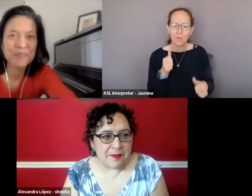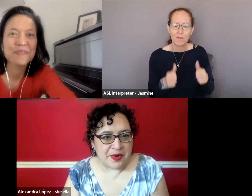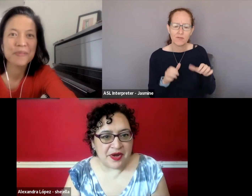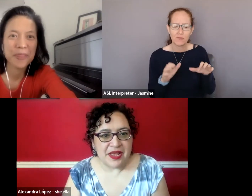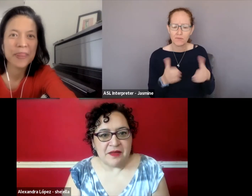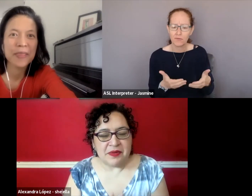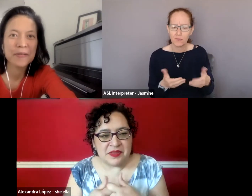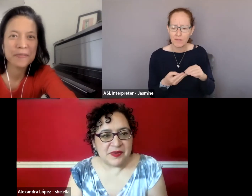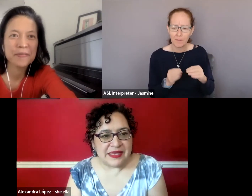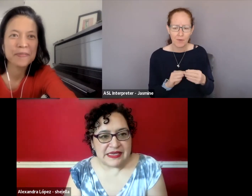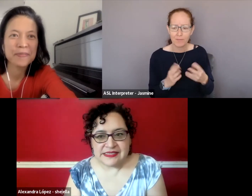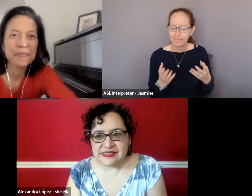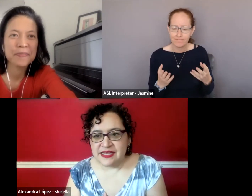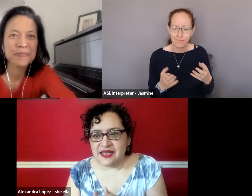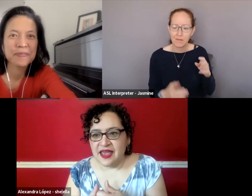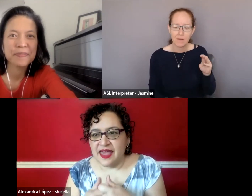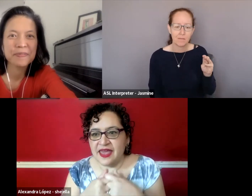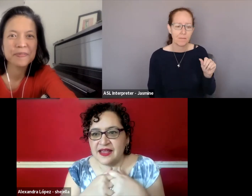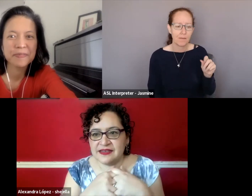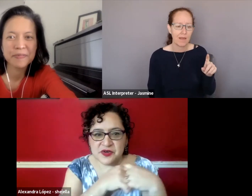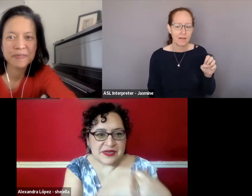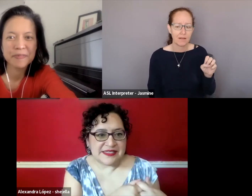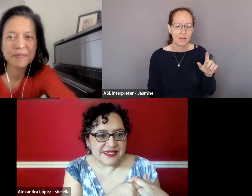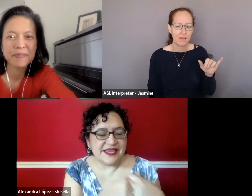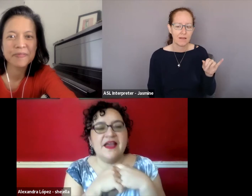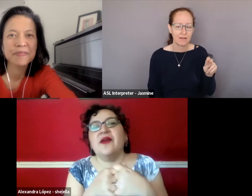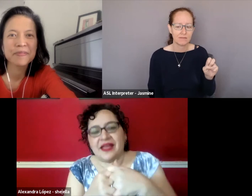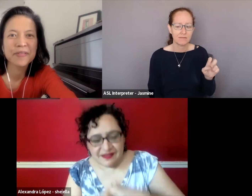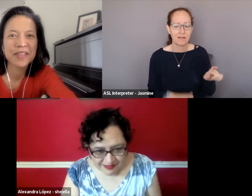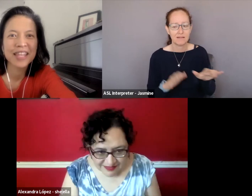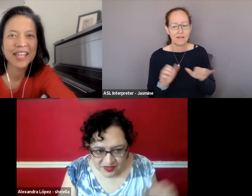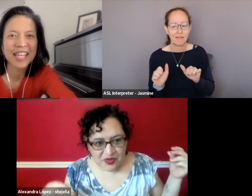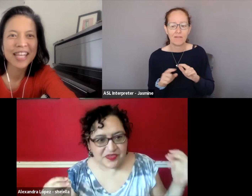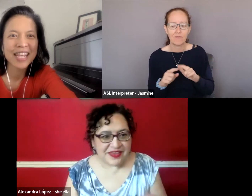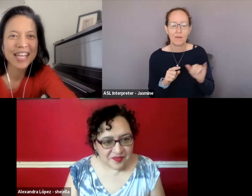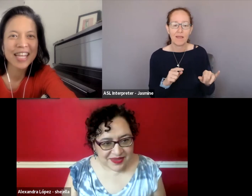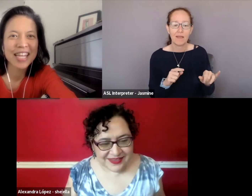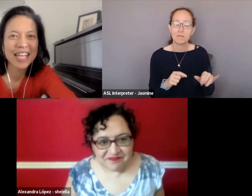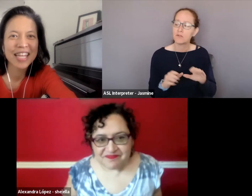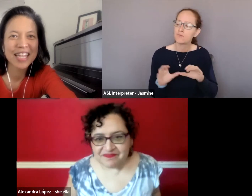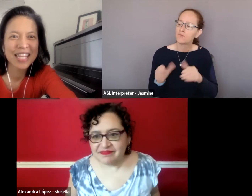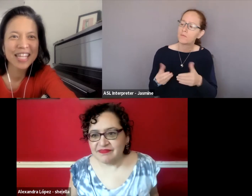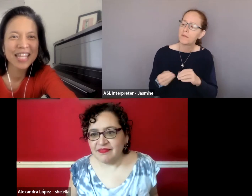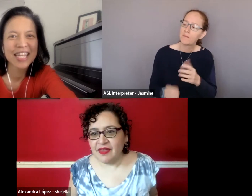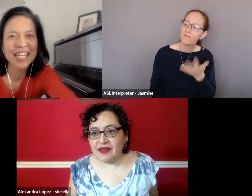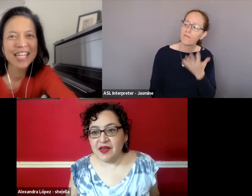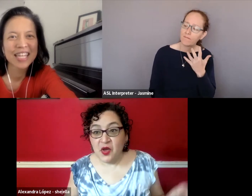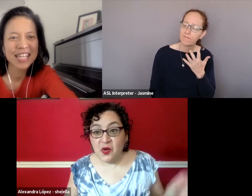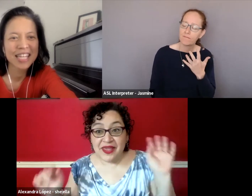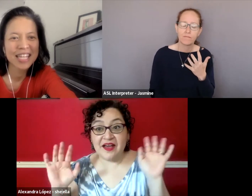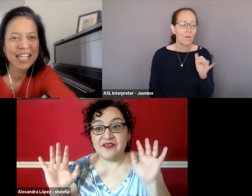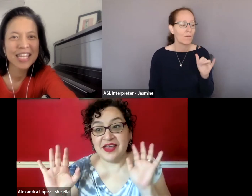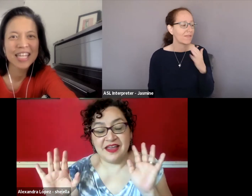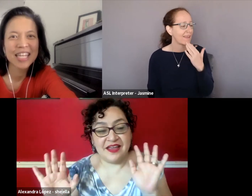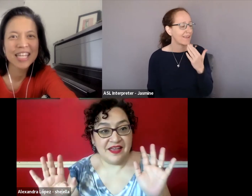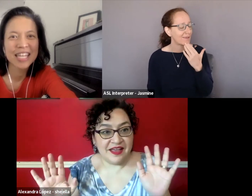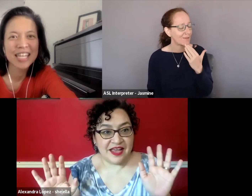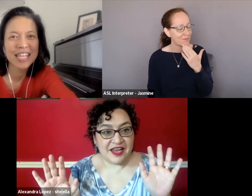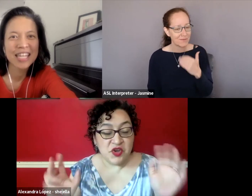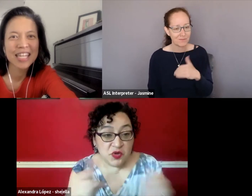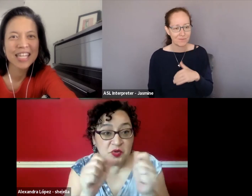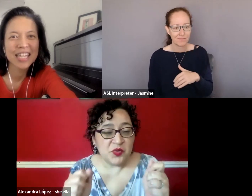remember our number, but Louise 5 and Christy. Okay, cool. Thank you, Madeline. We have